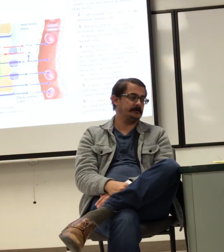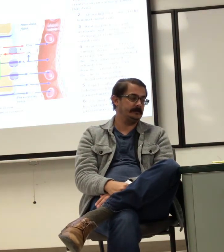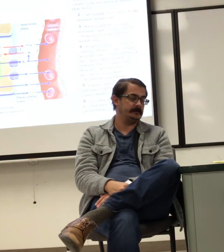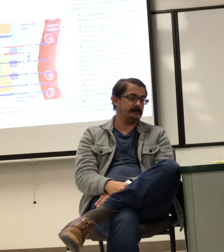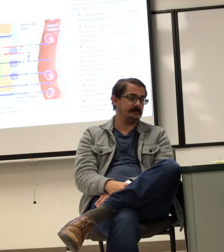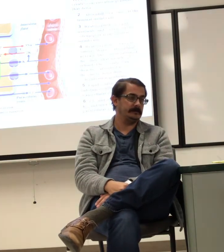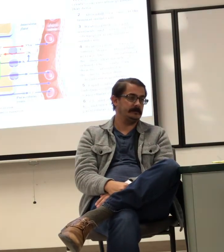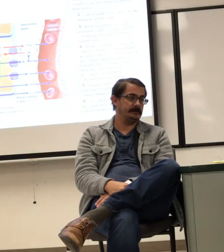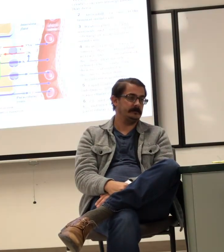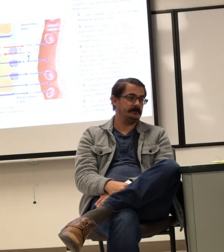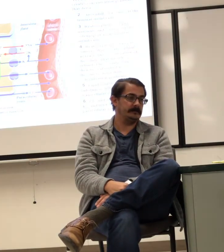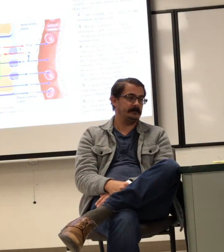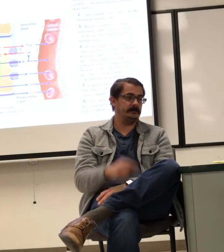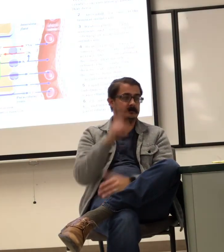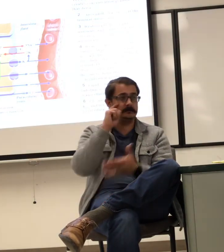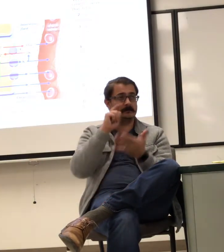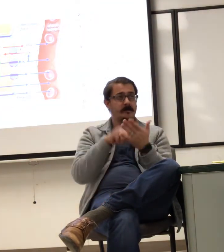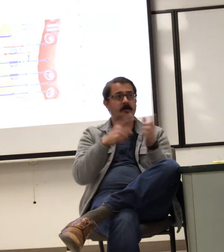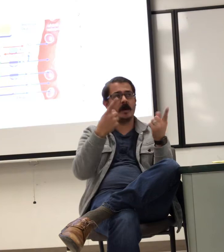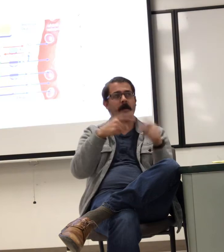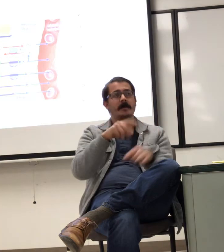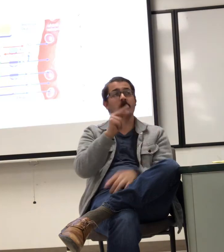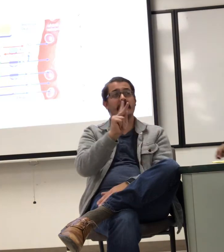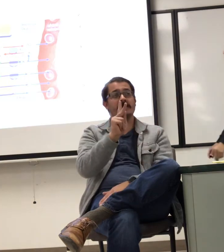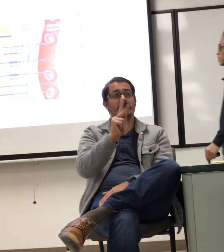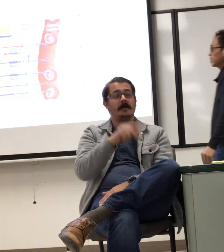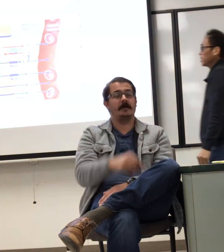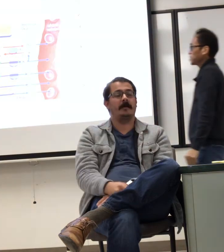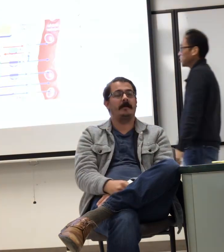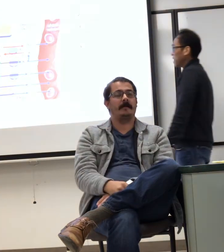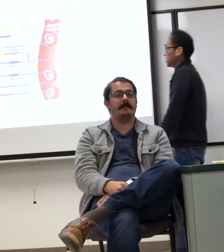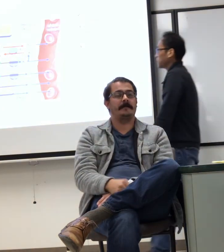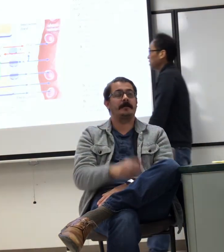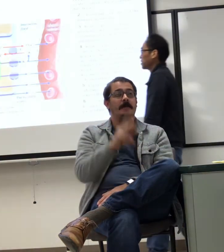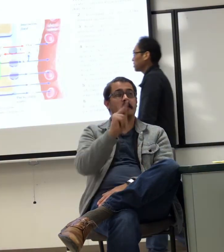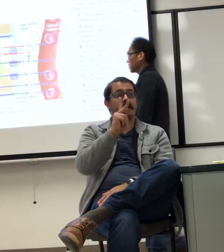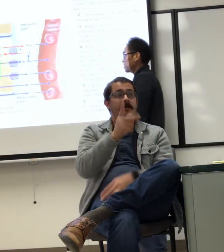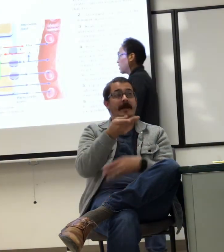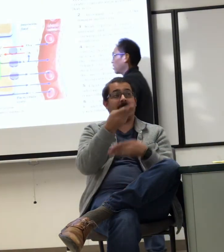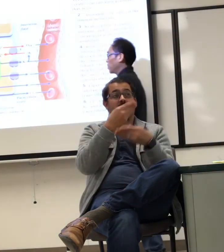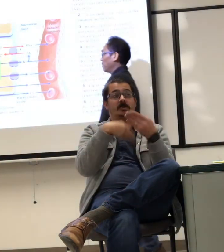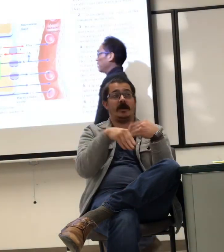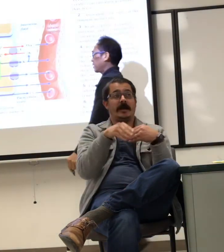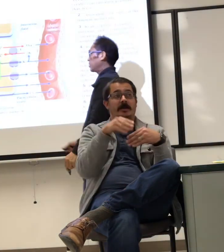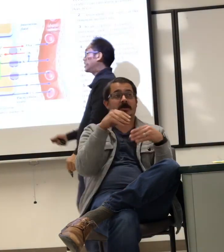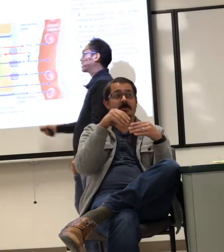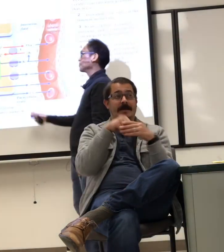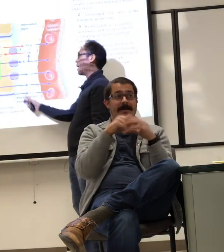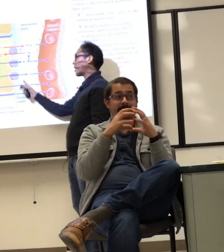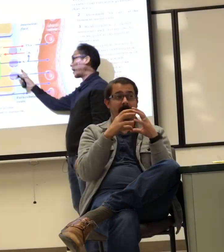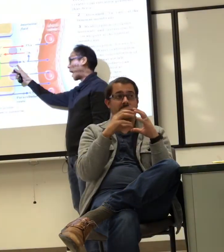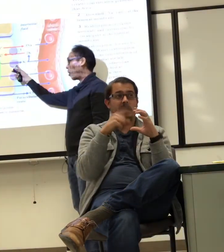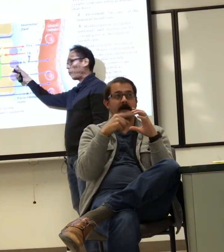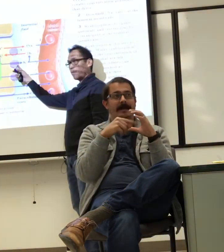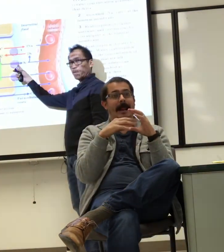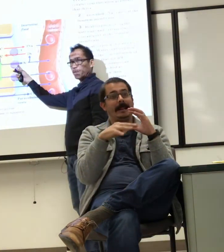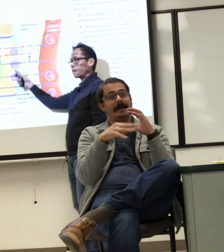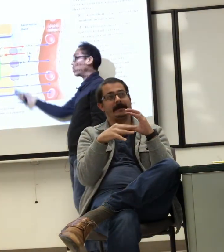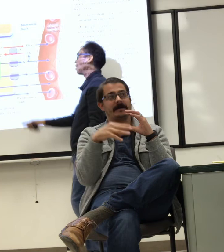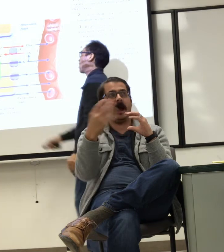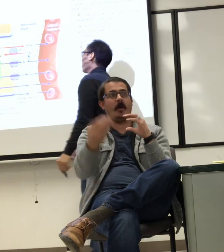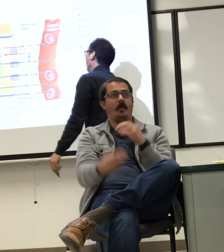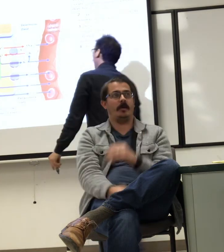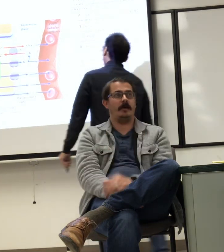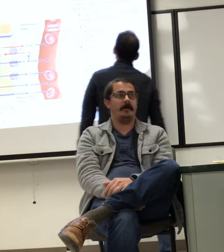And then look what happens to the potassium. Potassium's exchanged into the cell, but then it leaks back out.